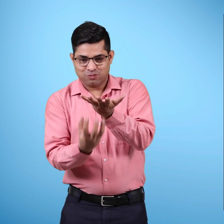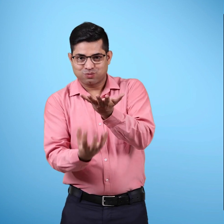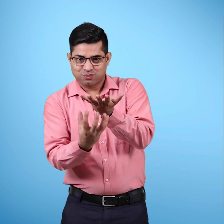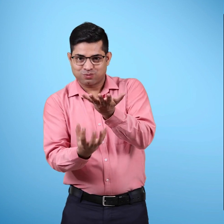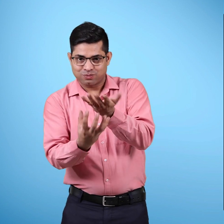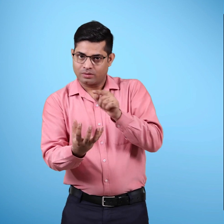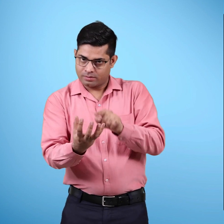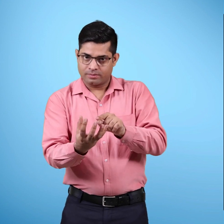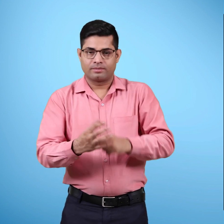burner,